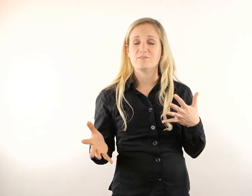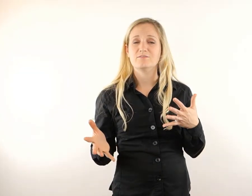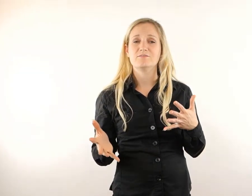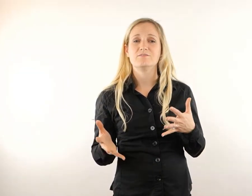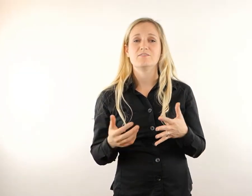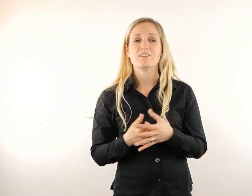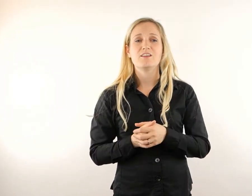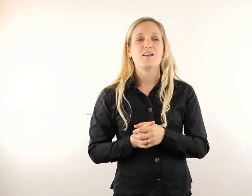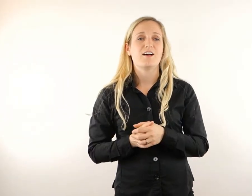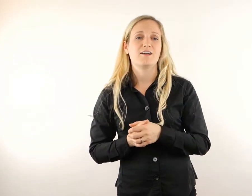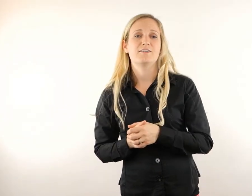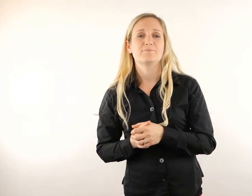known.